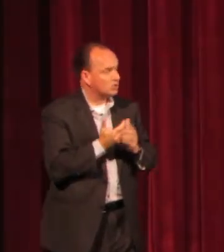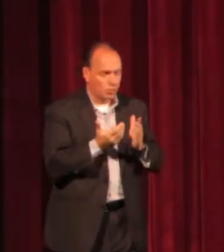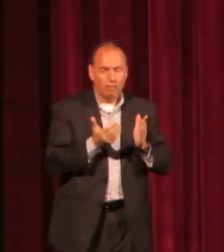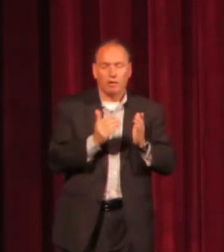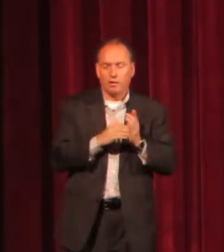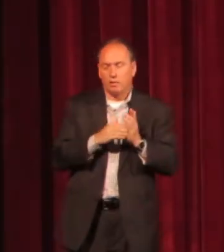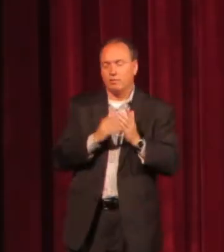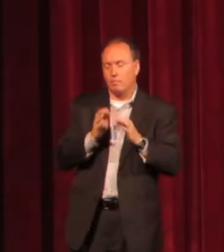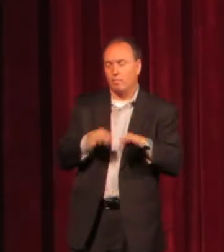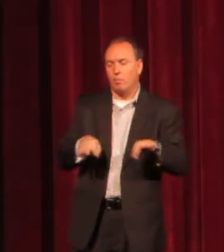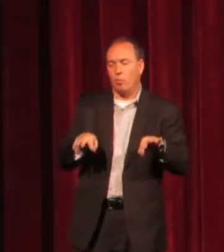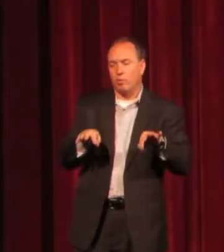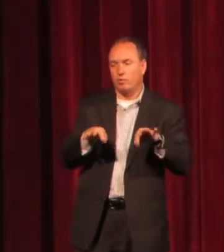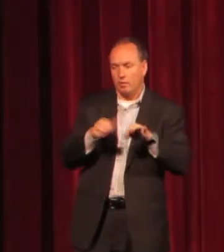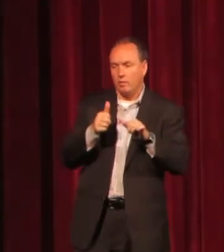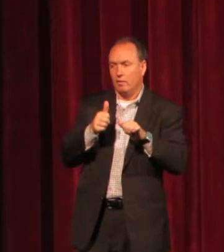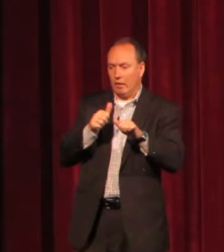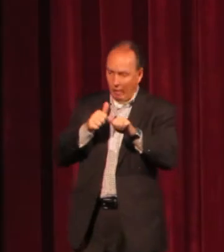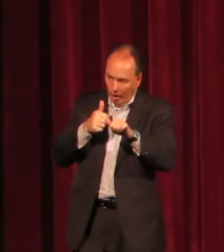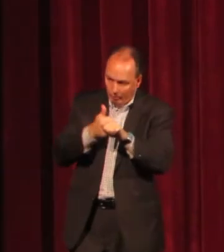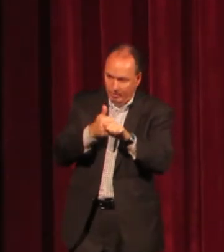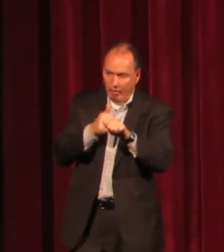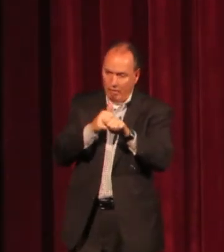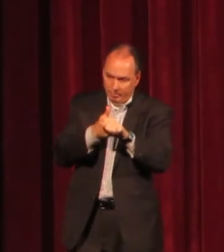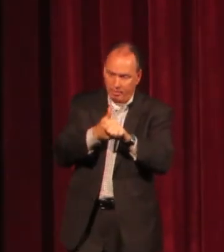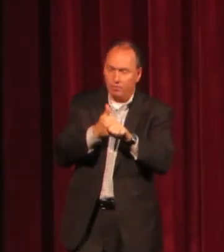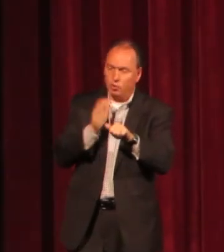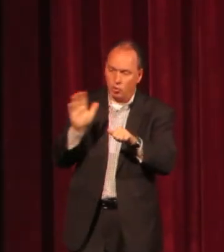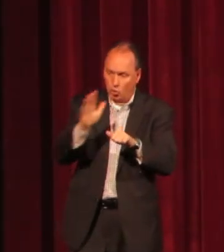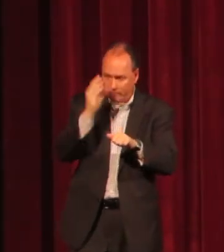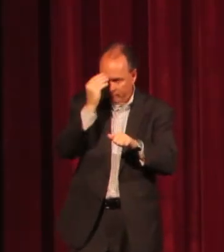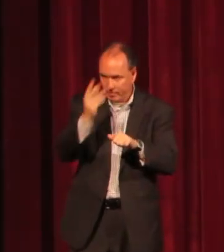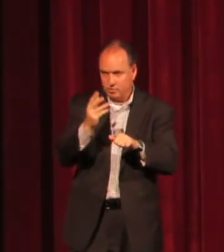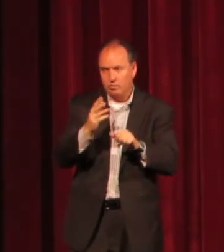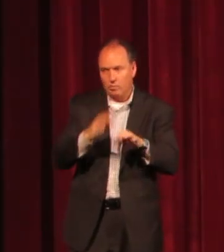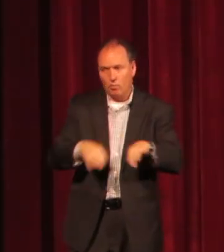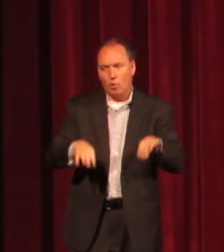Again, updating your information is very important.